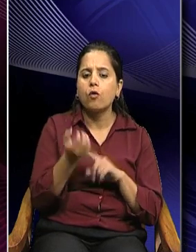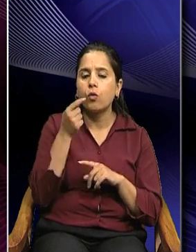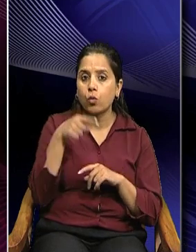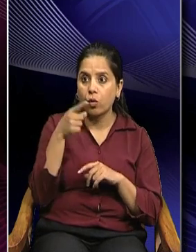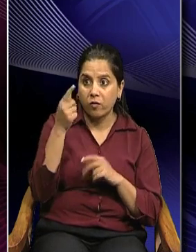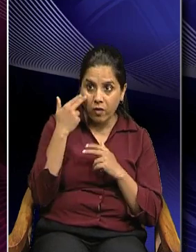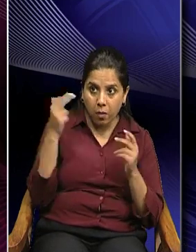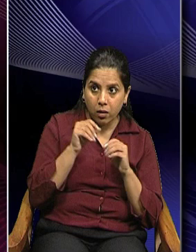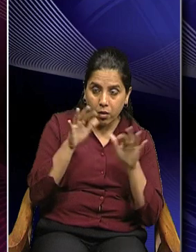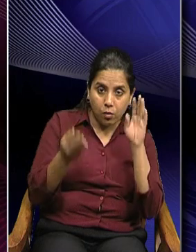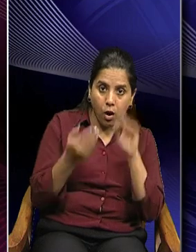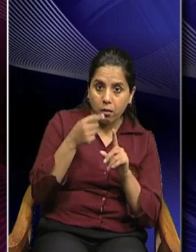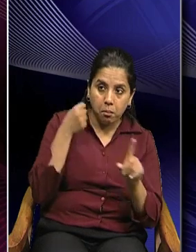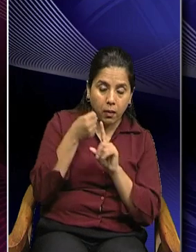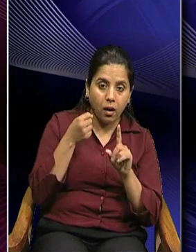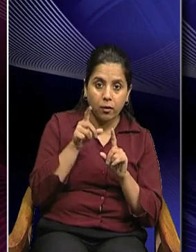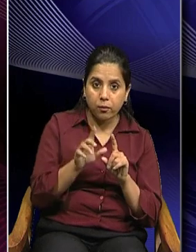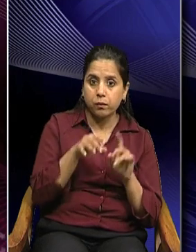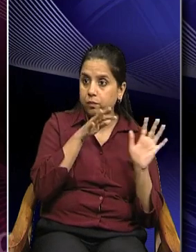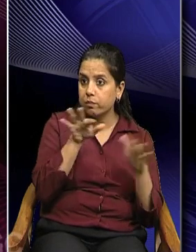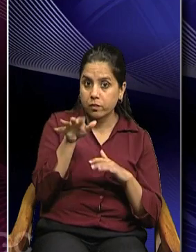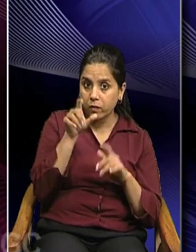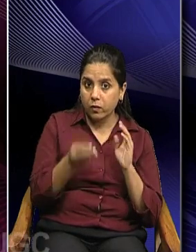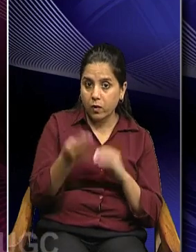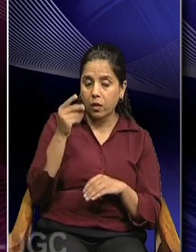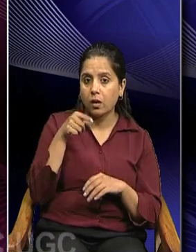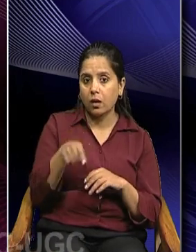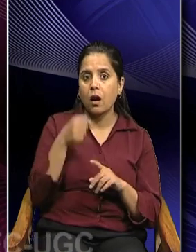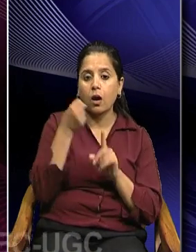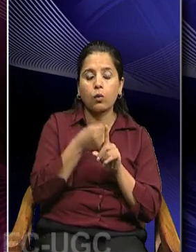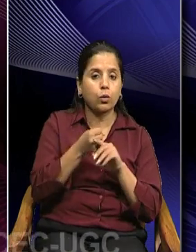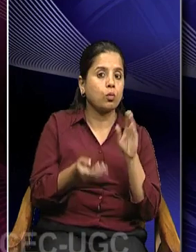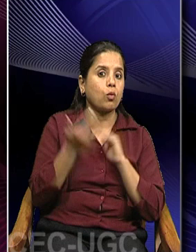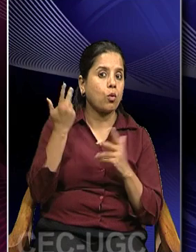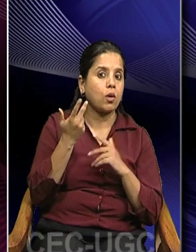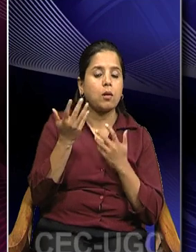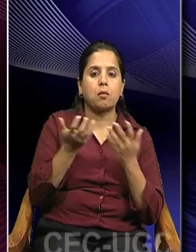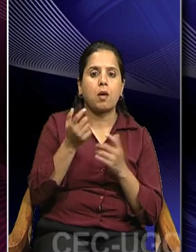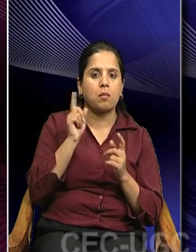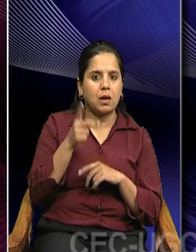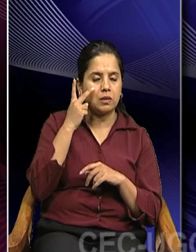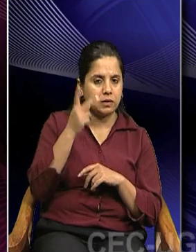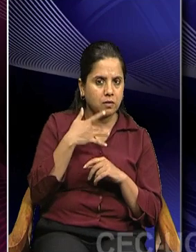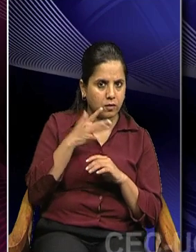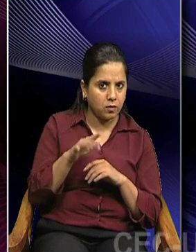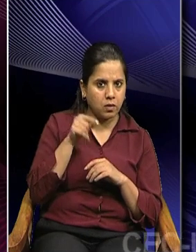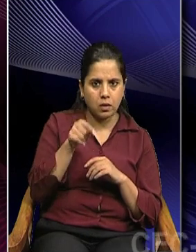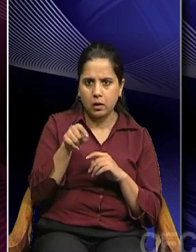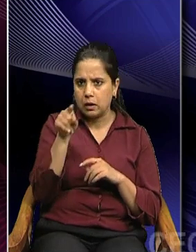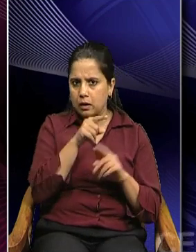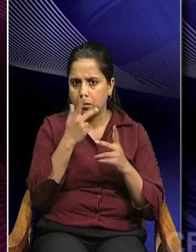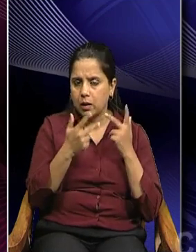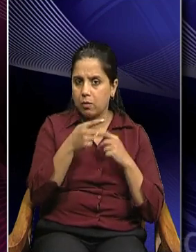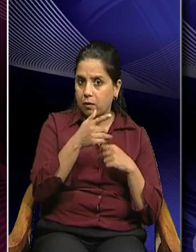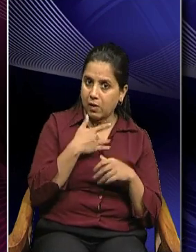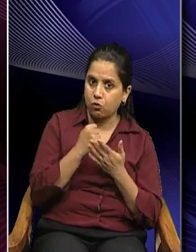influential. So for increased probability of getting advocacy, marketers should place their bets on, I would say